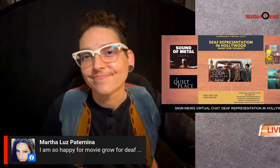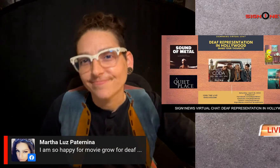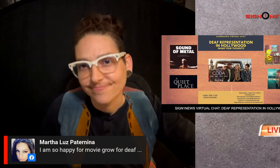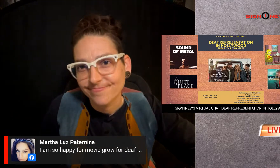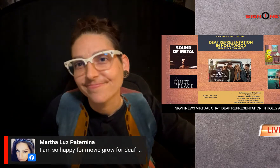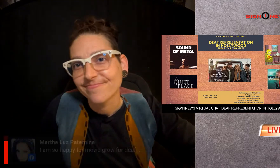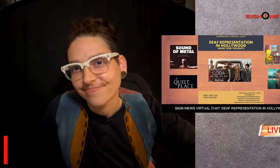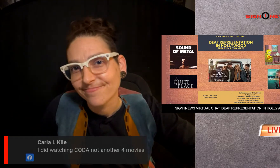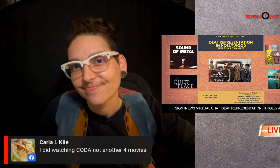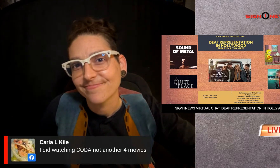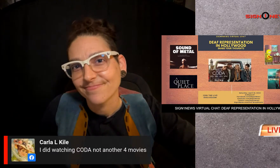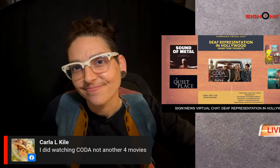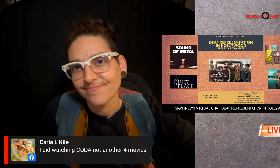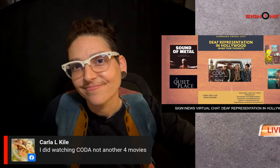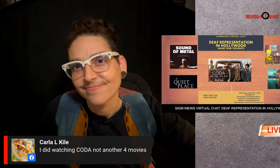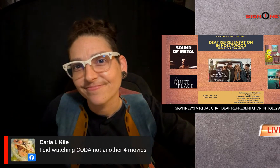with you.